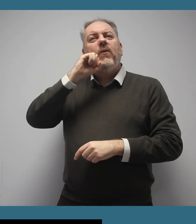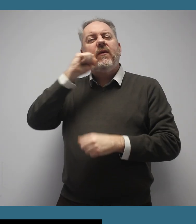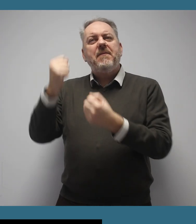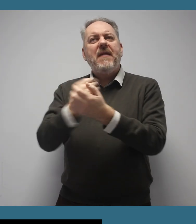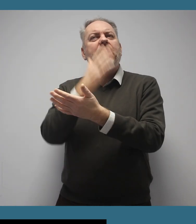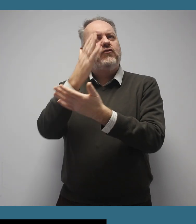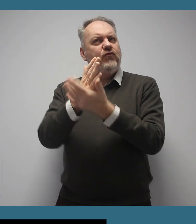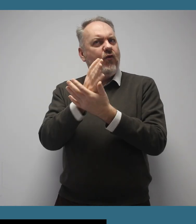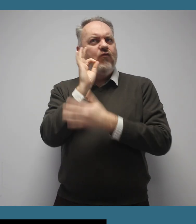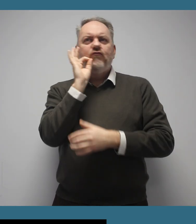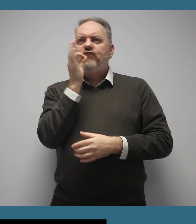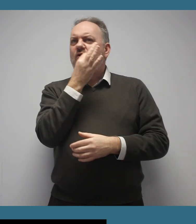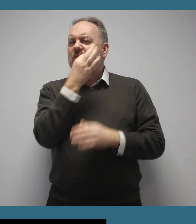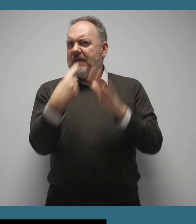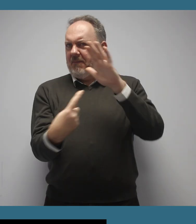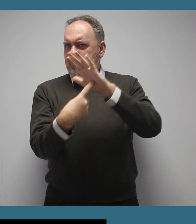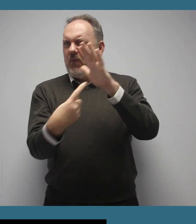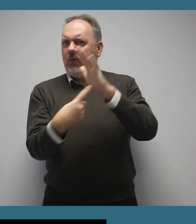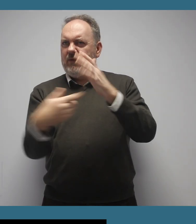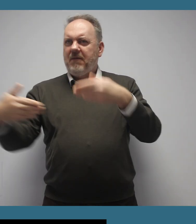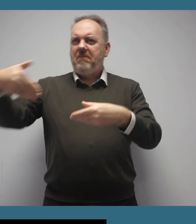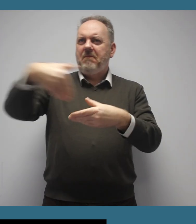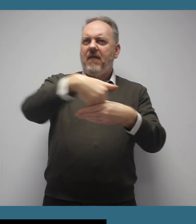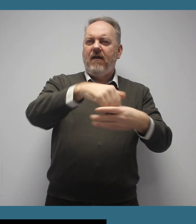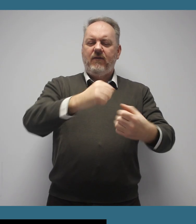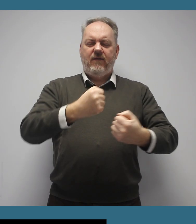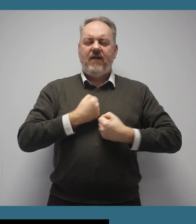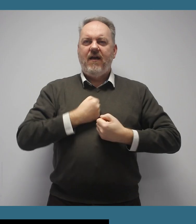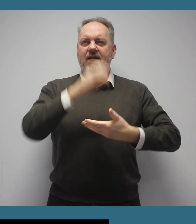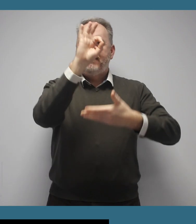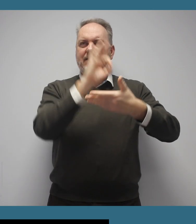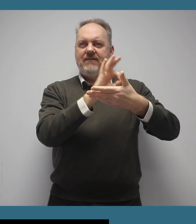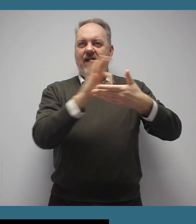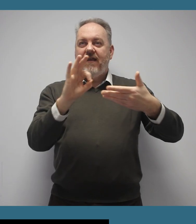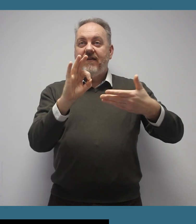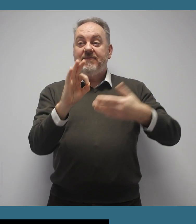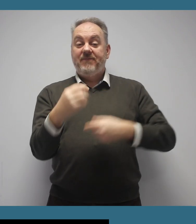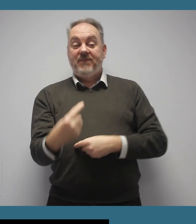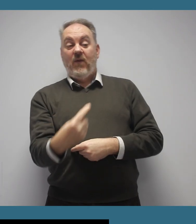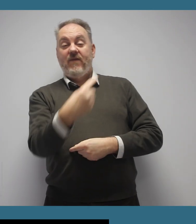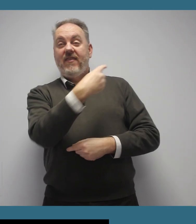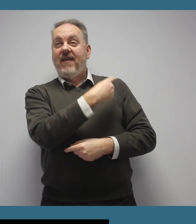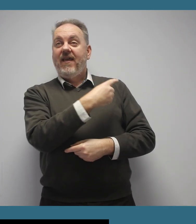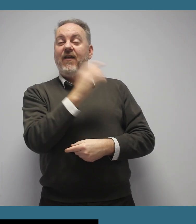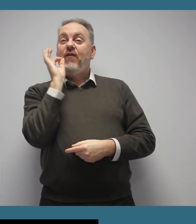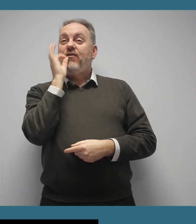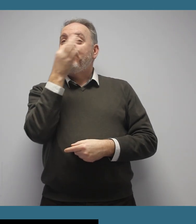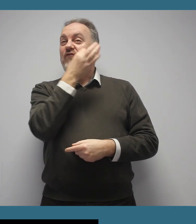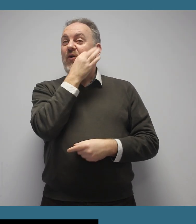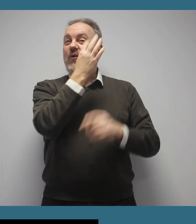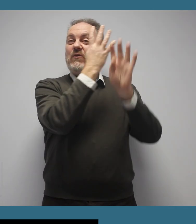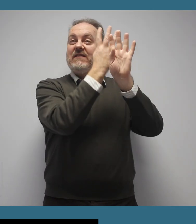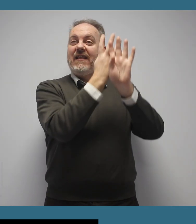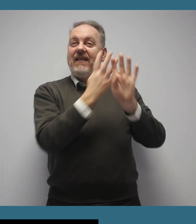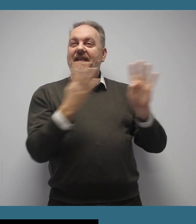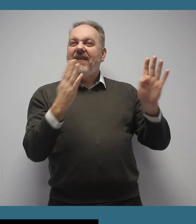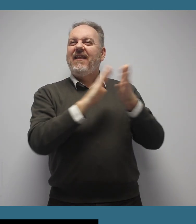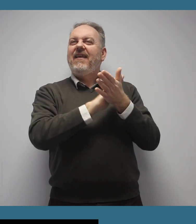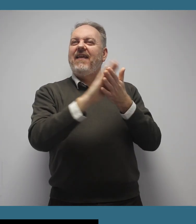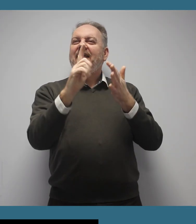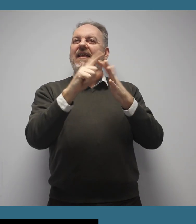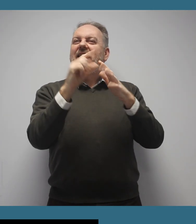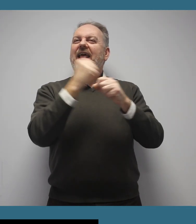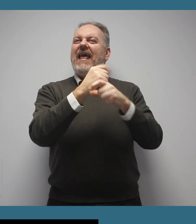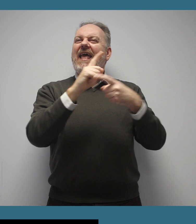a major, major part of the design. And so behind us is the rose hedge, which, if I'm honest, isn't looking as healthy as